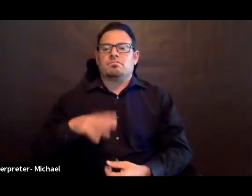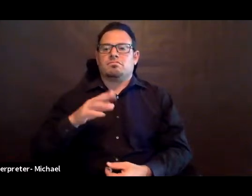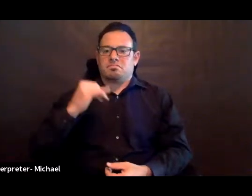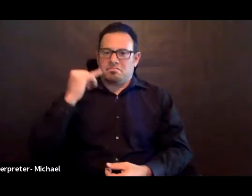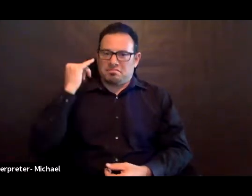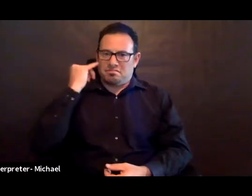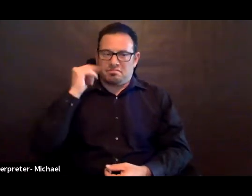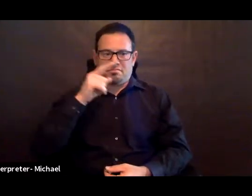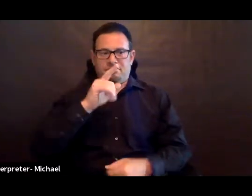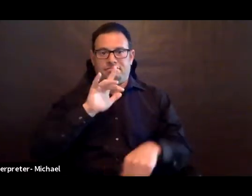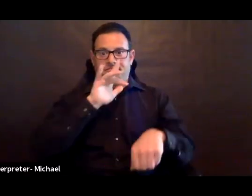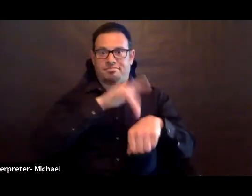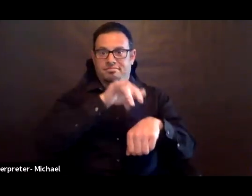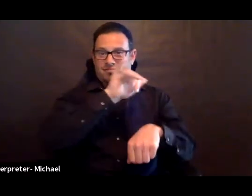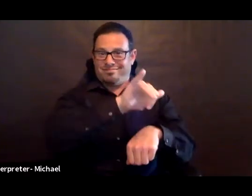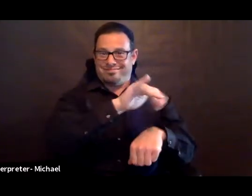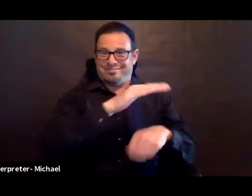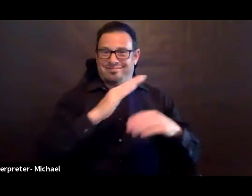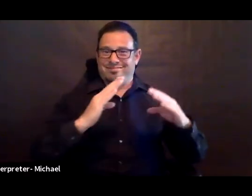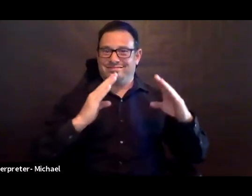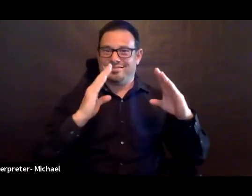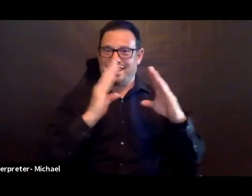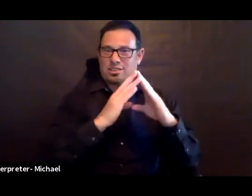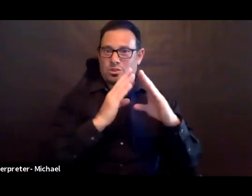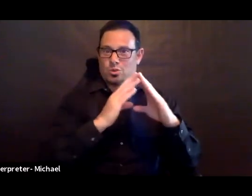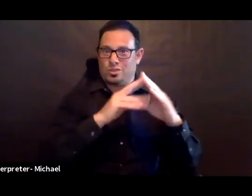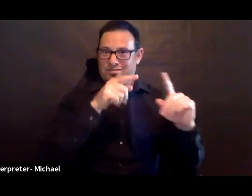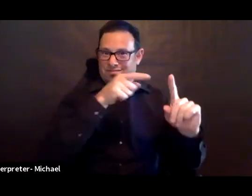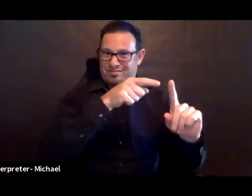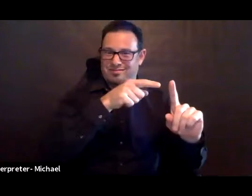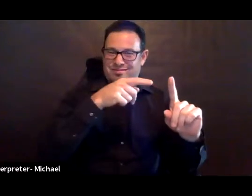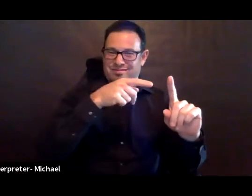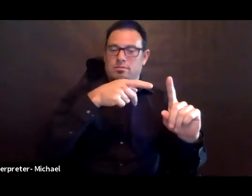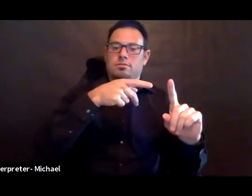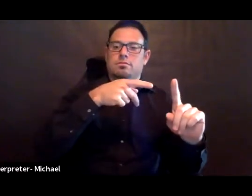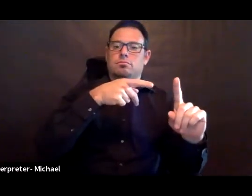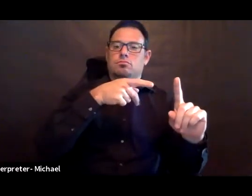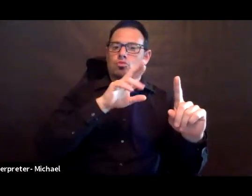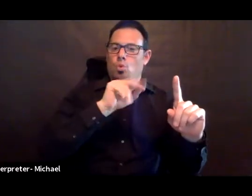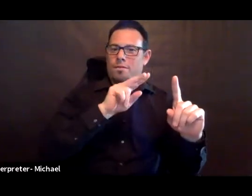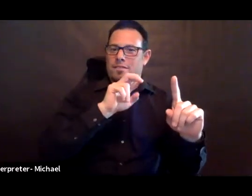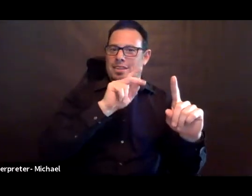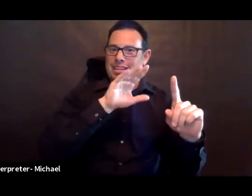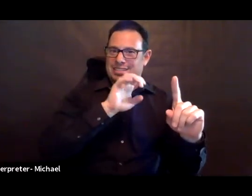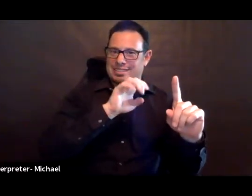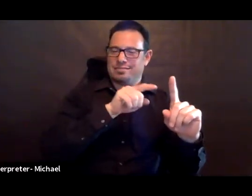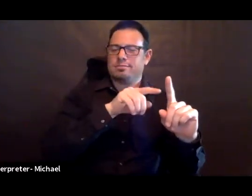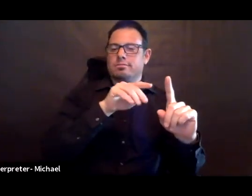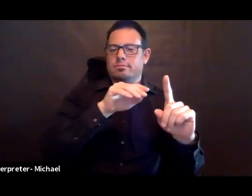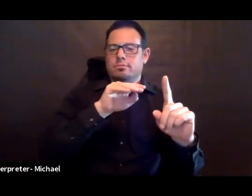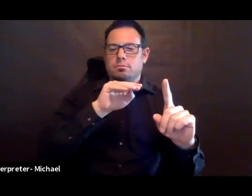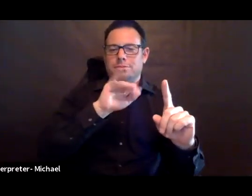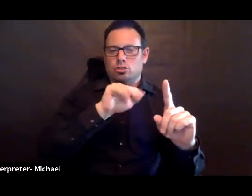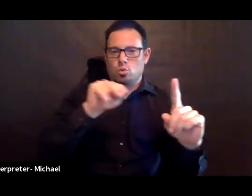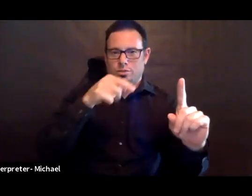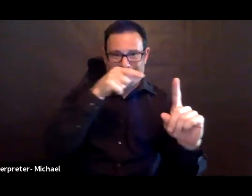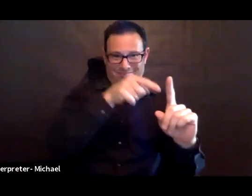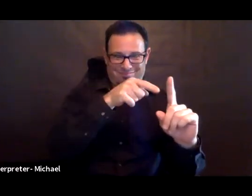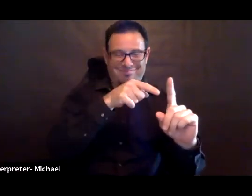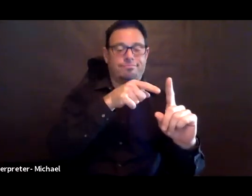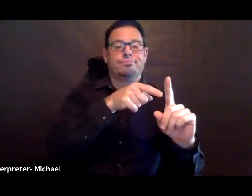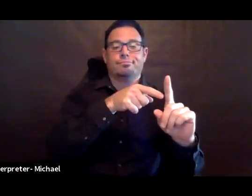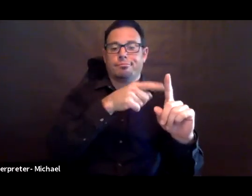symptoms. But having said that, I want to reiterate this point. We have had a total of